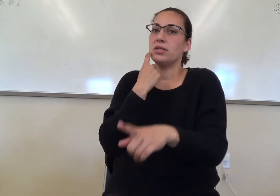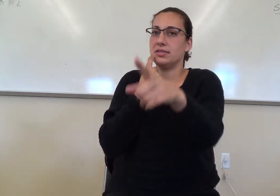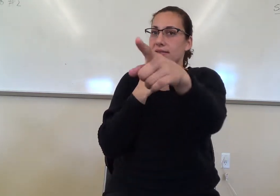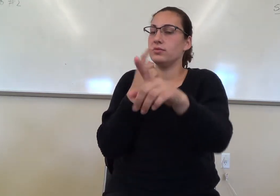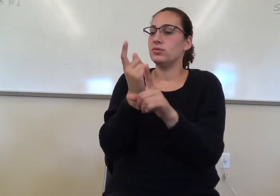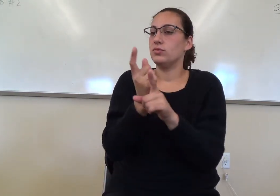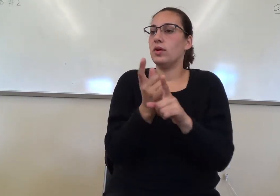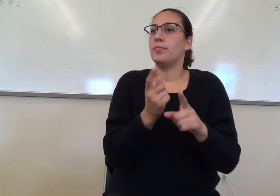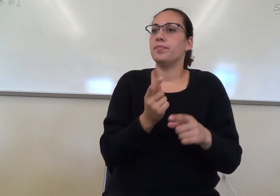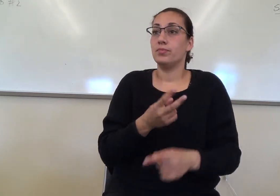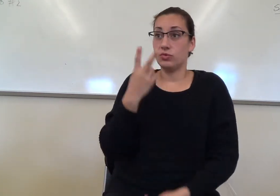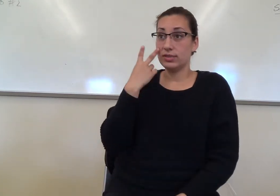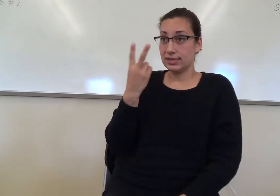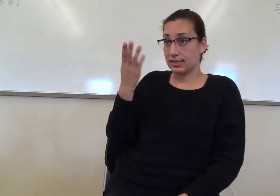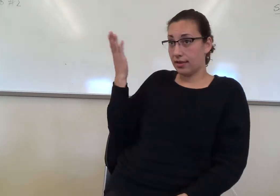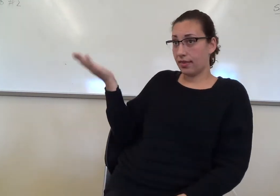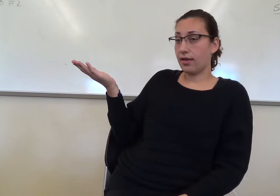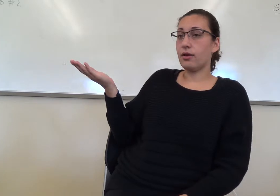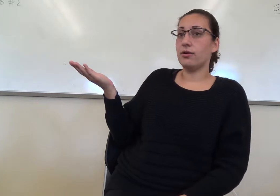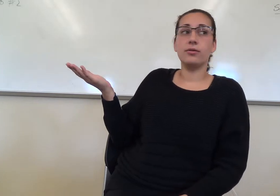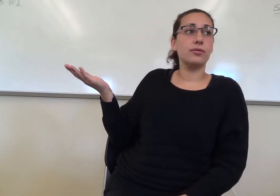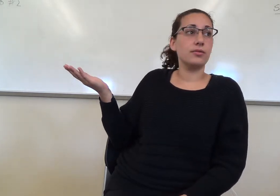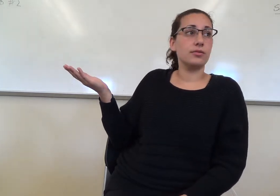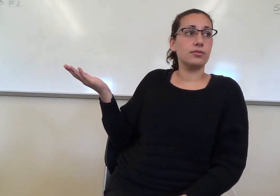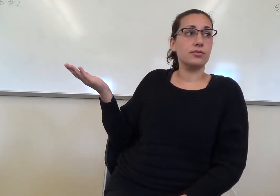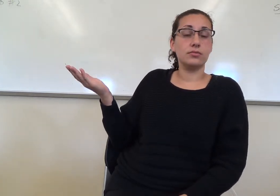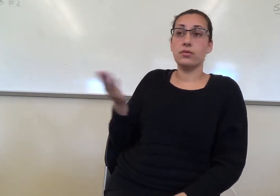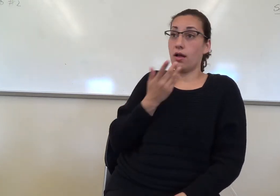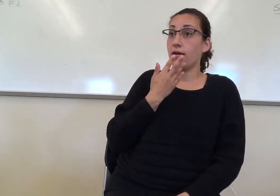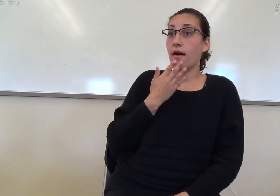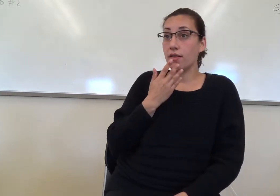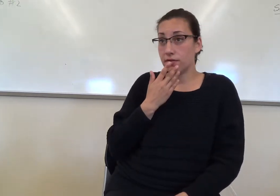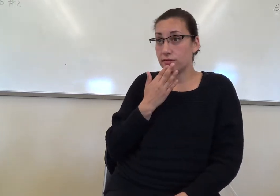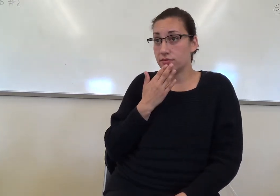What we're seeing here is colors,